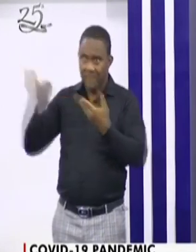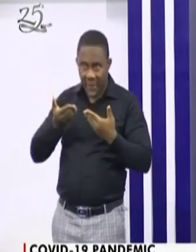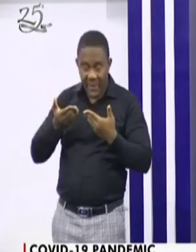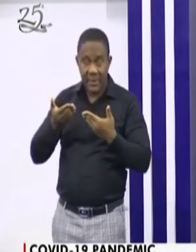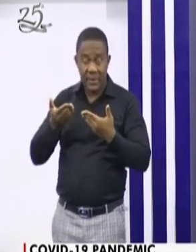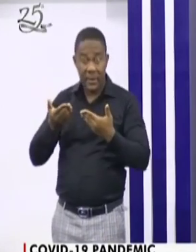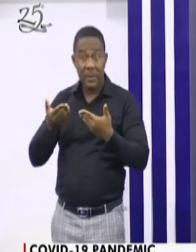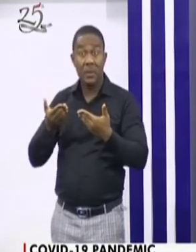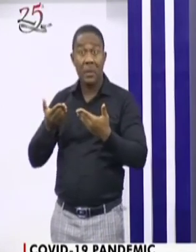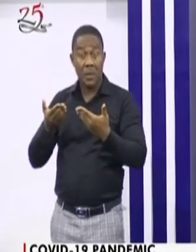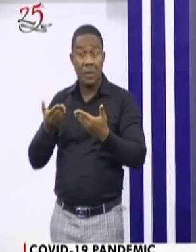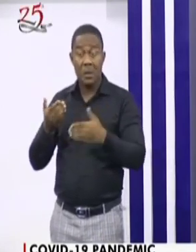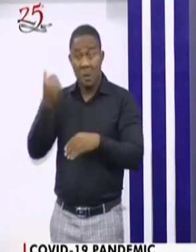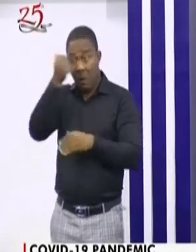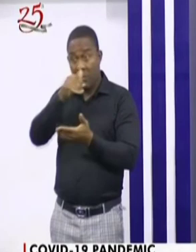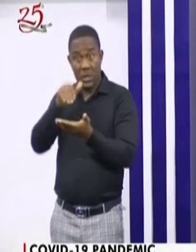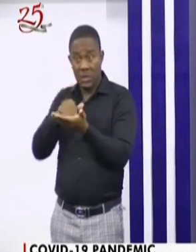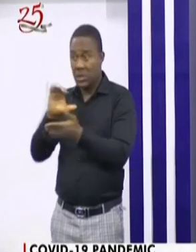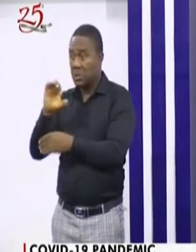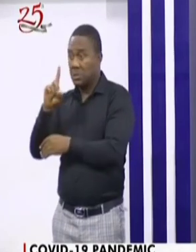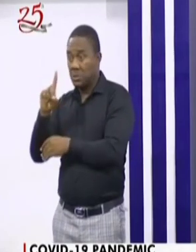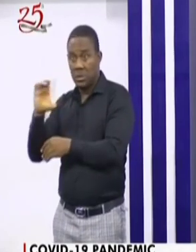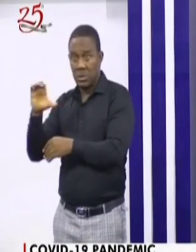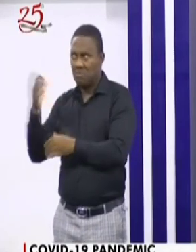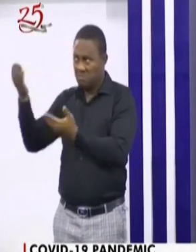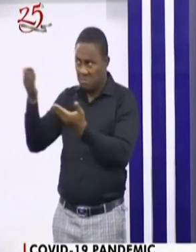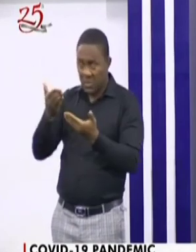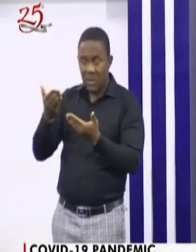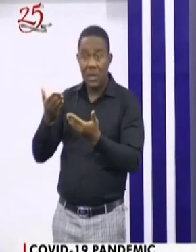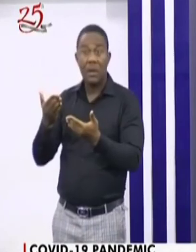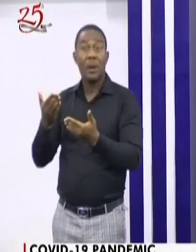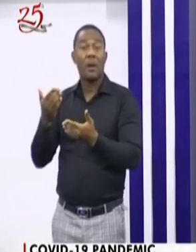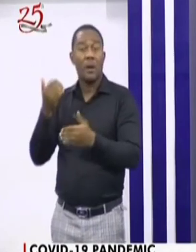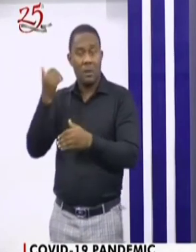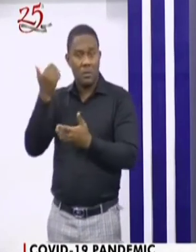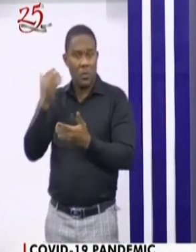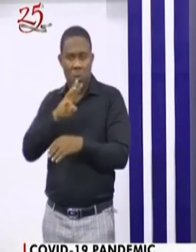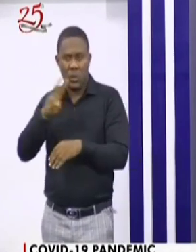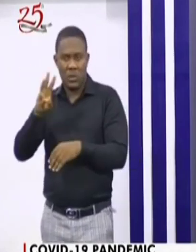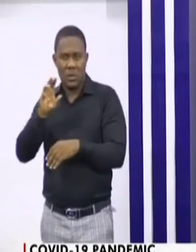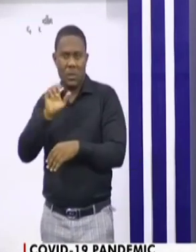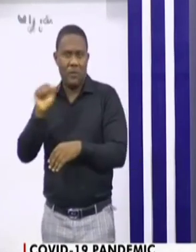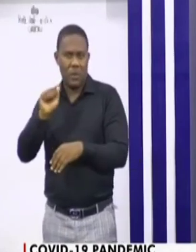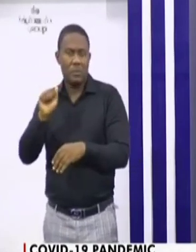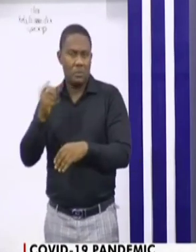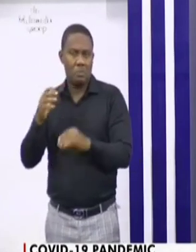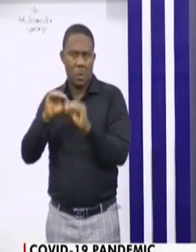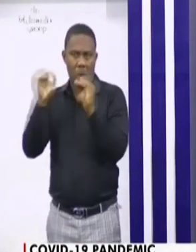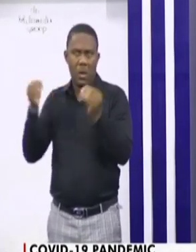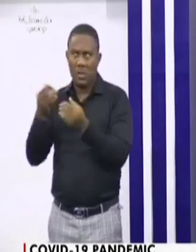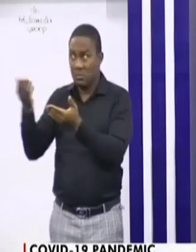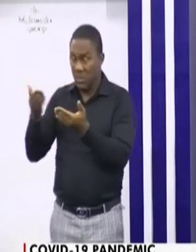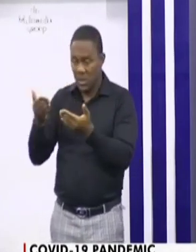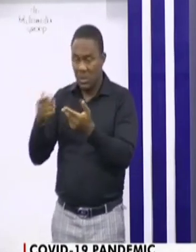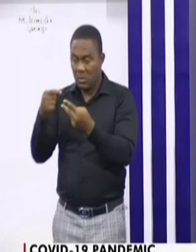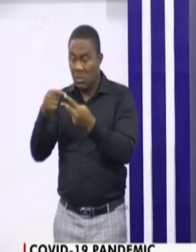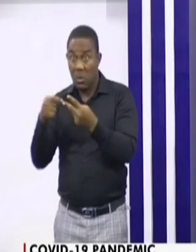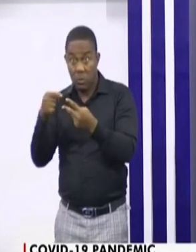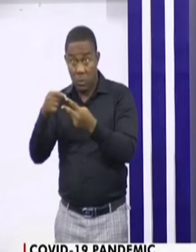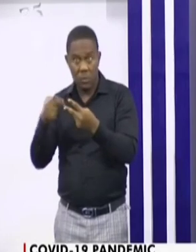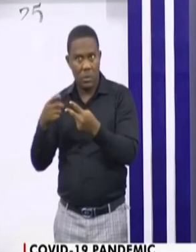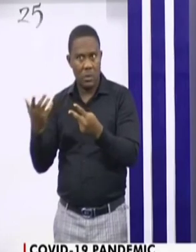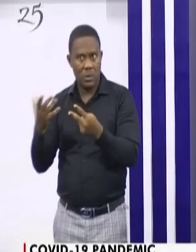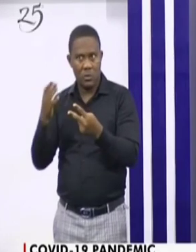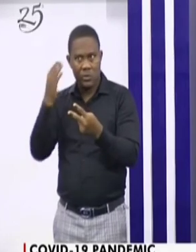Africa Centers for Disease Control, and also the West African Health Organization. So you can understand that the test kits that we have used are according